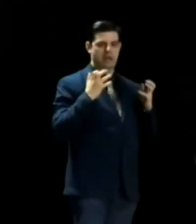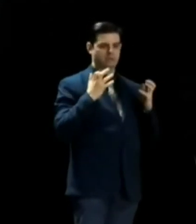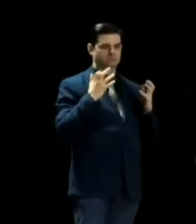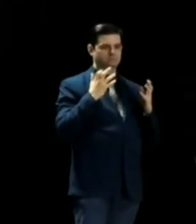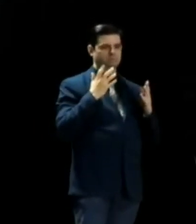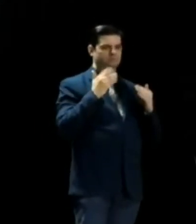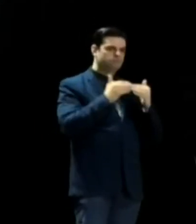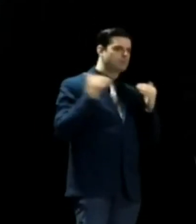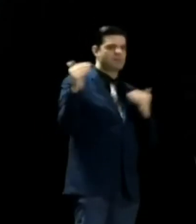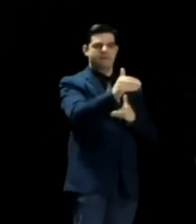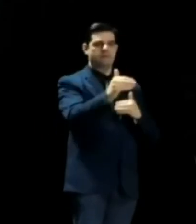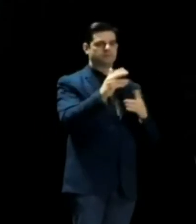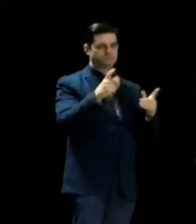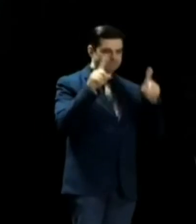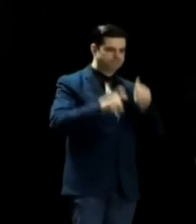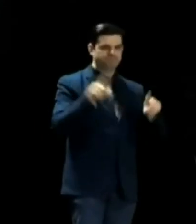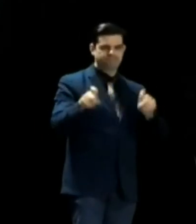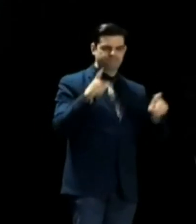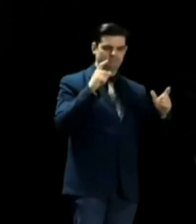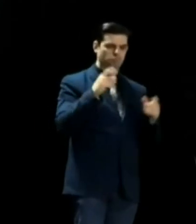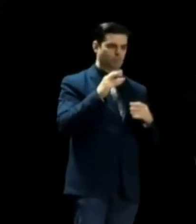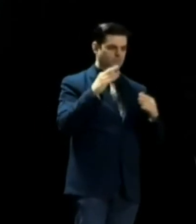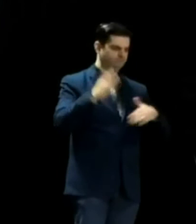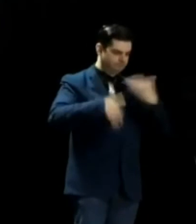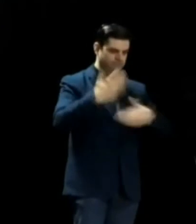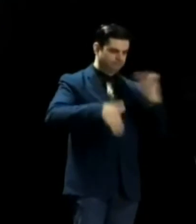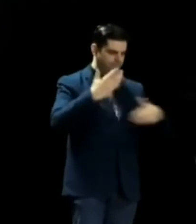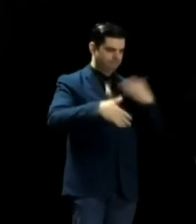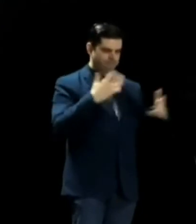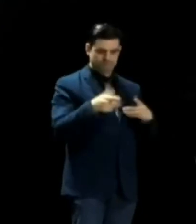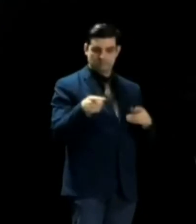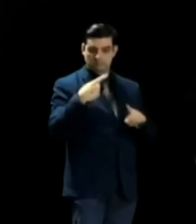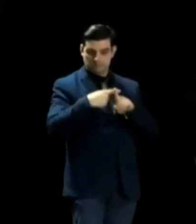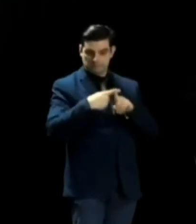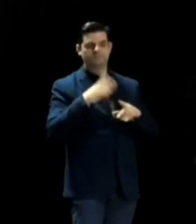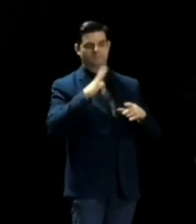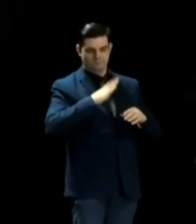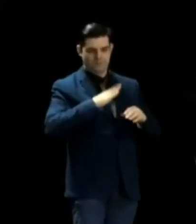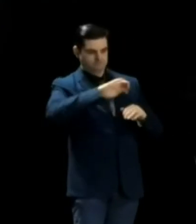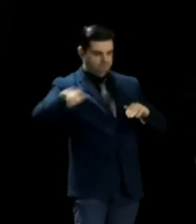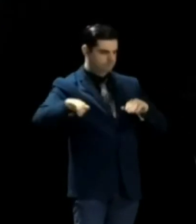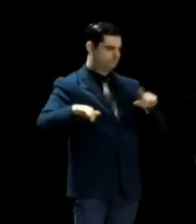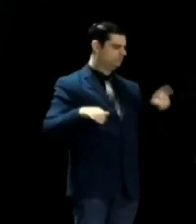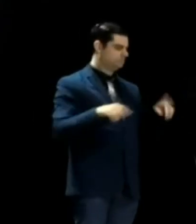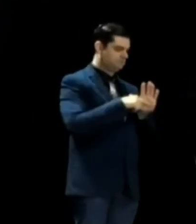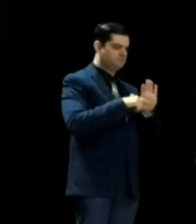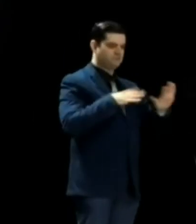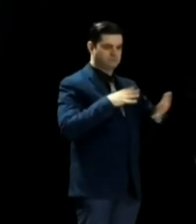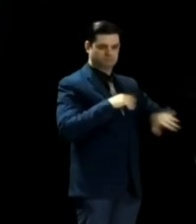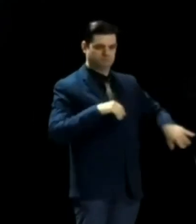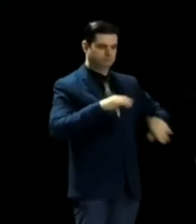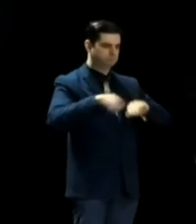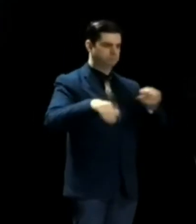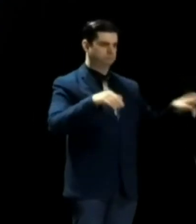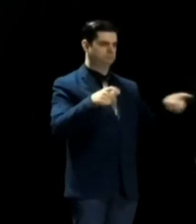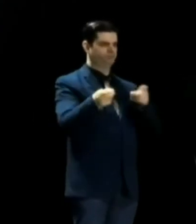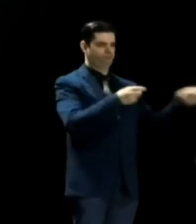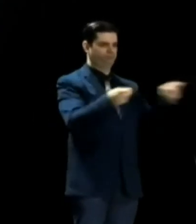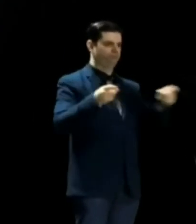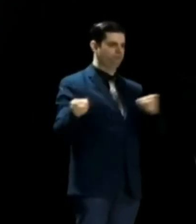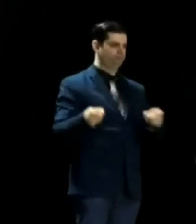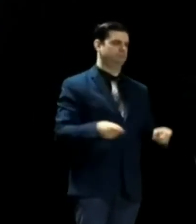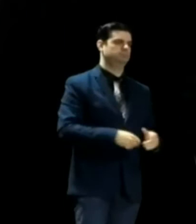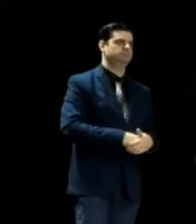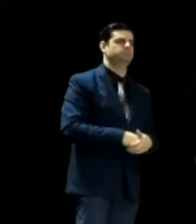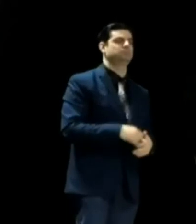whether it's asymptomatic in somebody, because we know in these populations, if they get